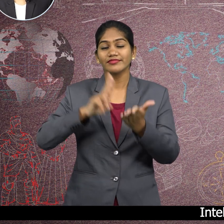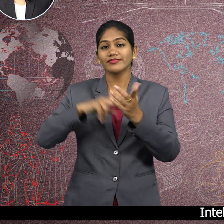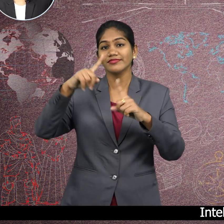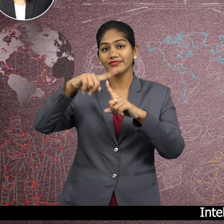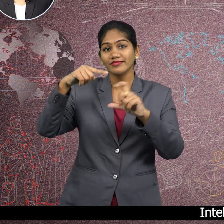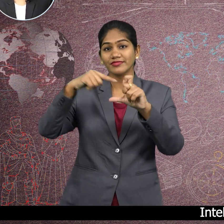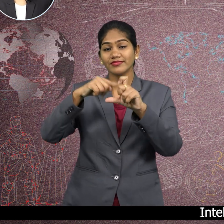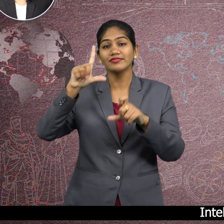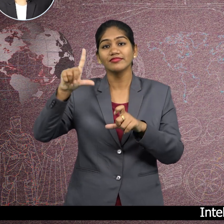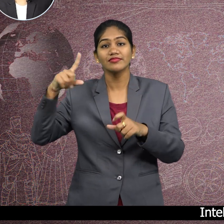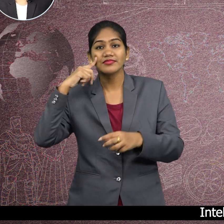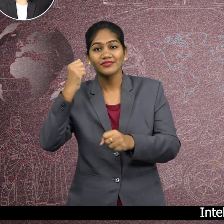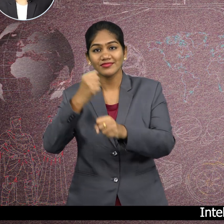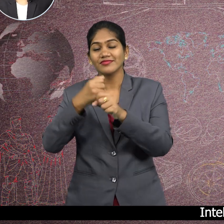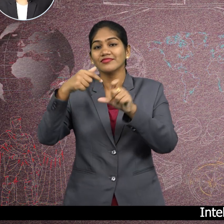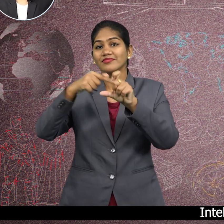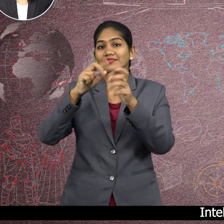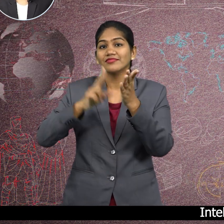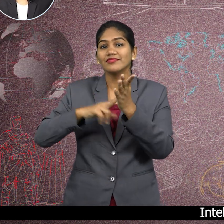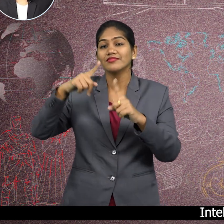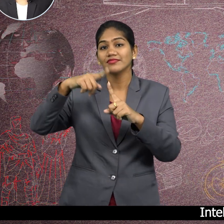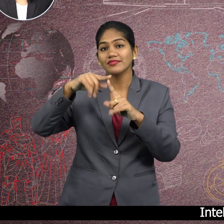Intelligentsia,